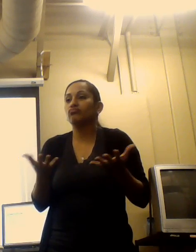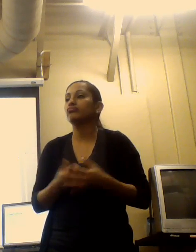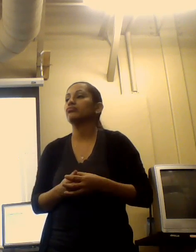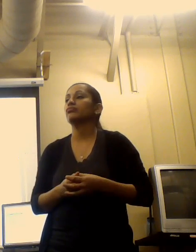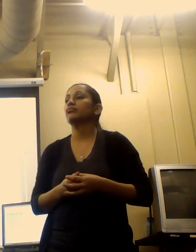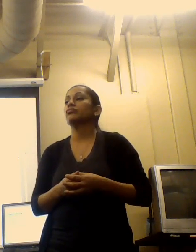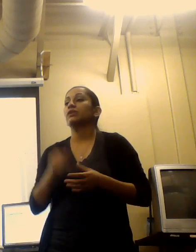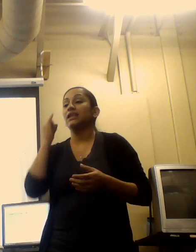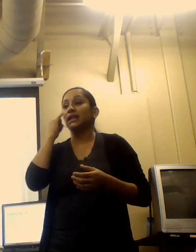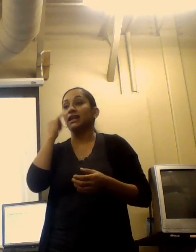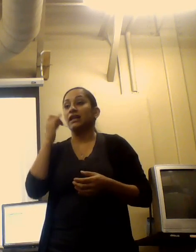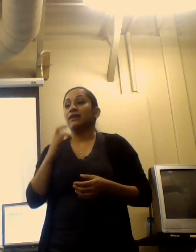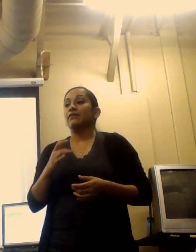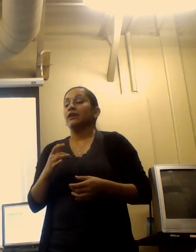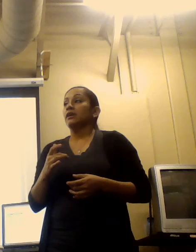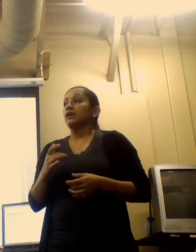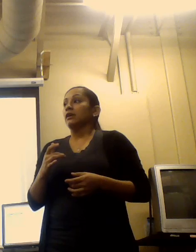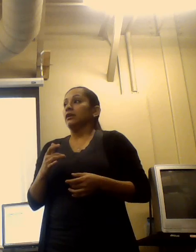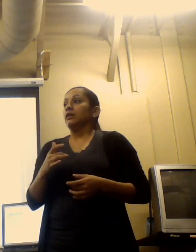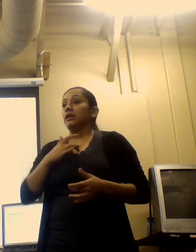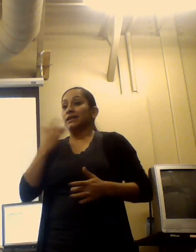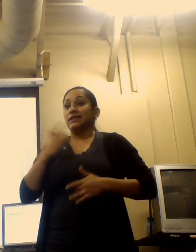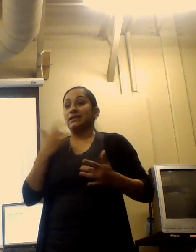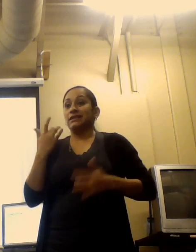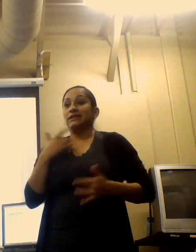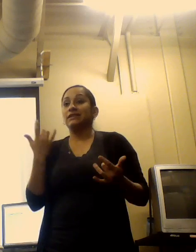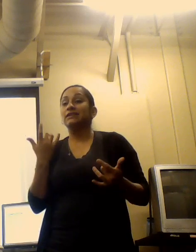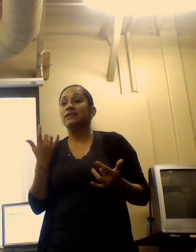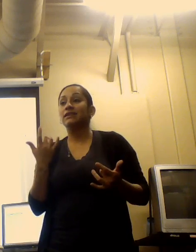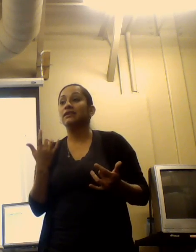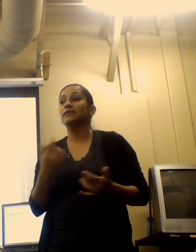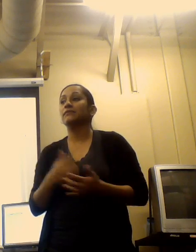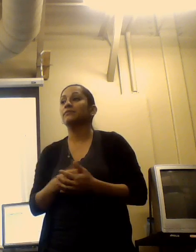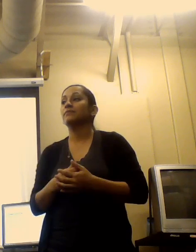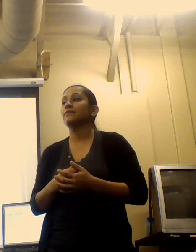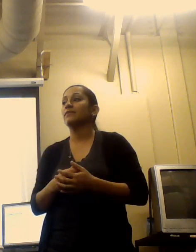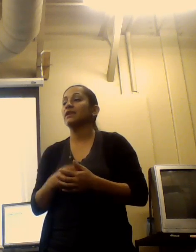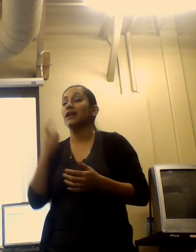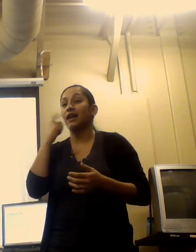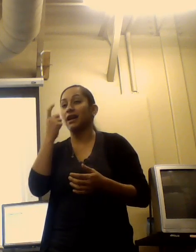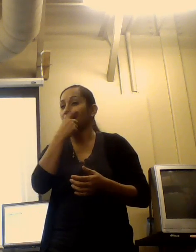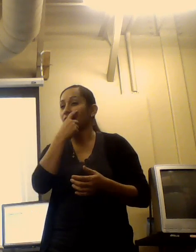it takes your eye longer to get there, and it's not as powerful of an image.